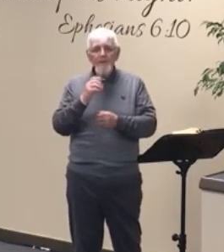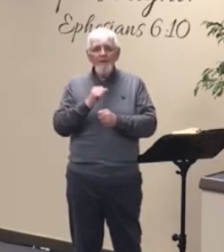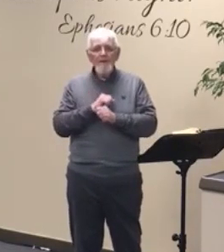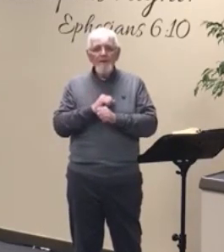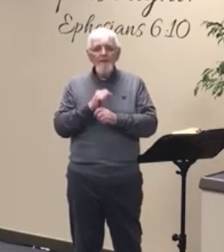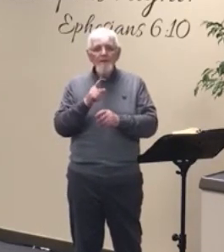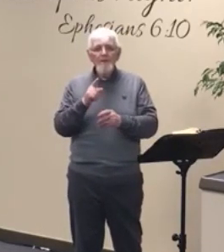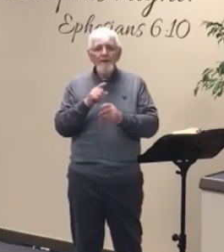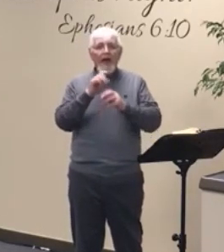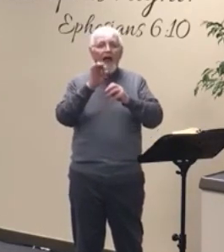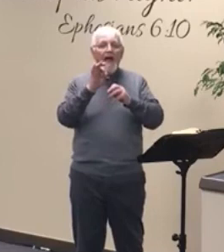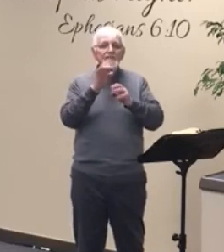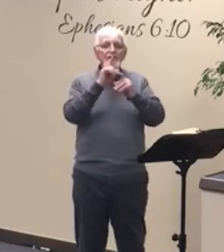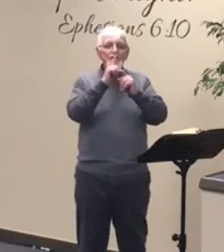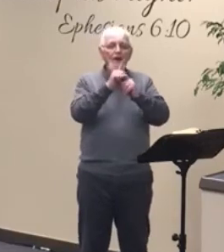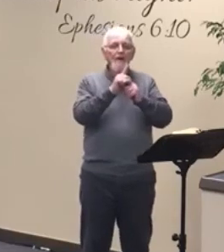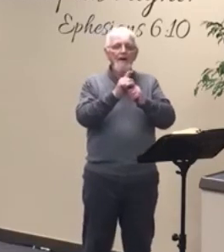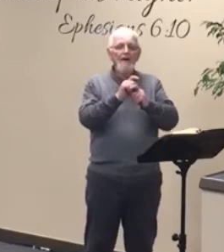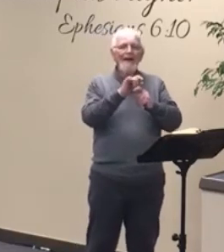If it's true, it's true.